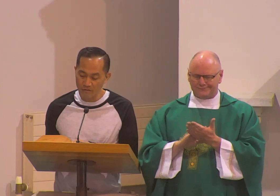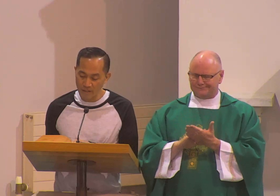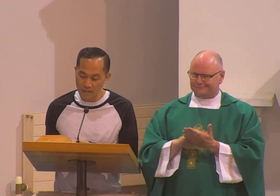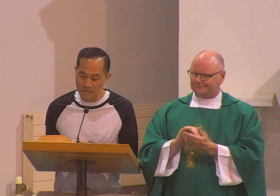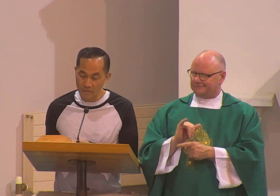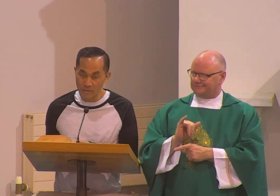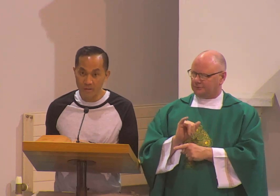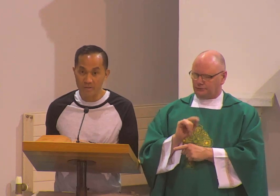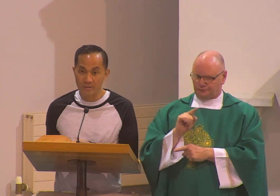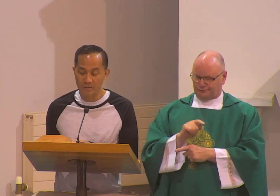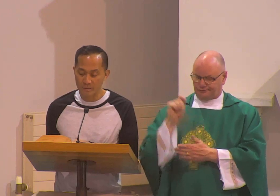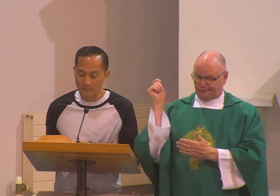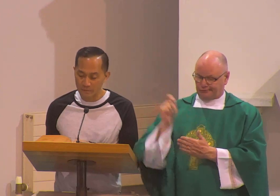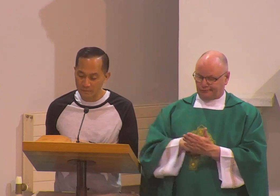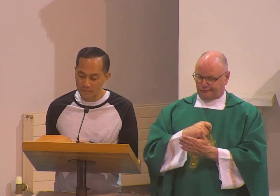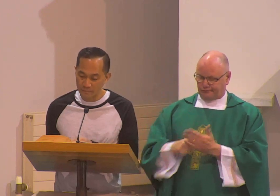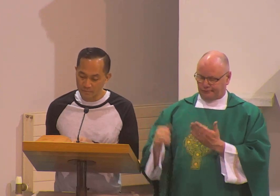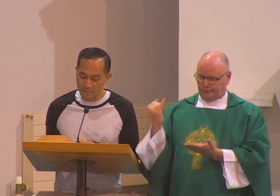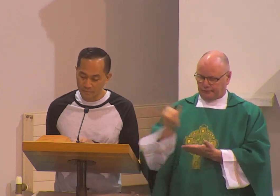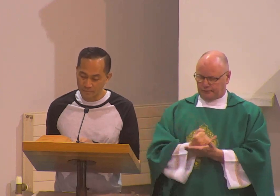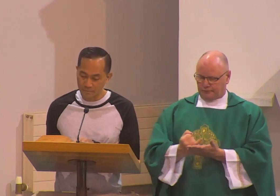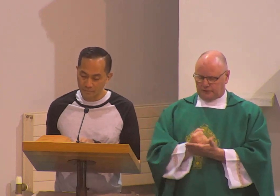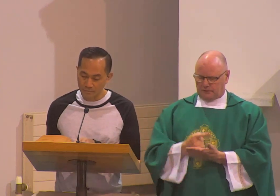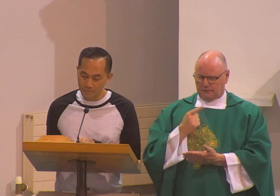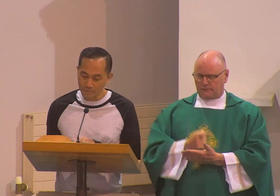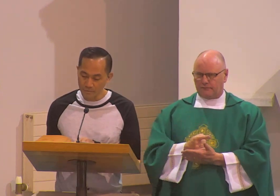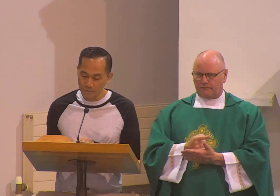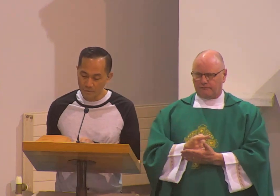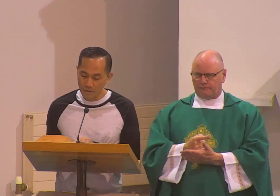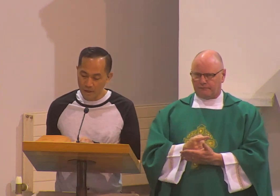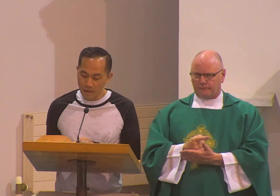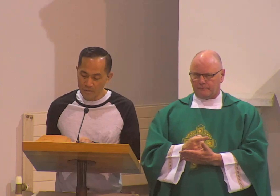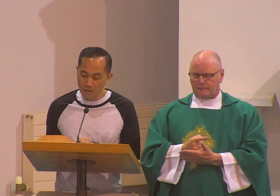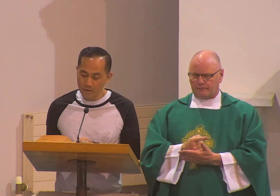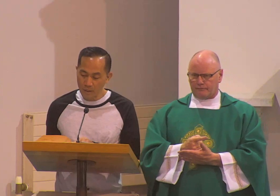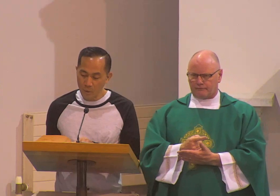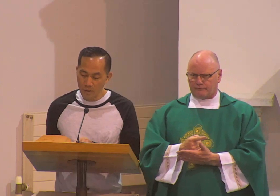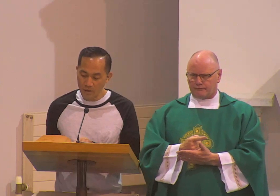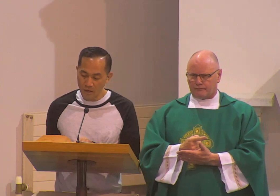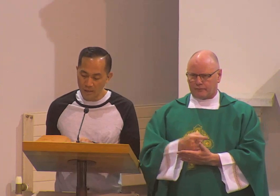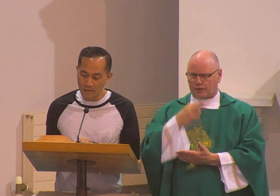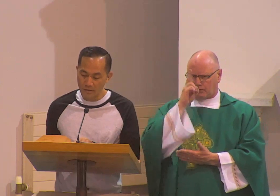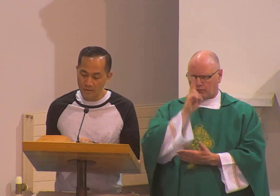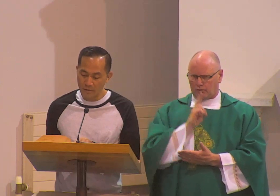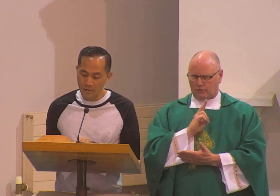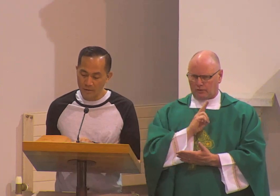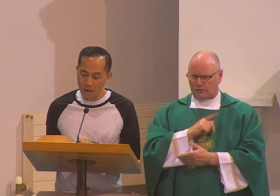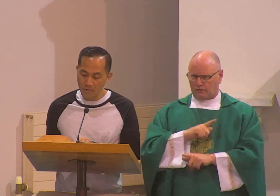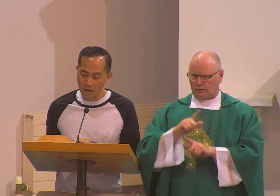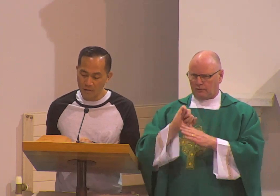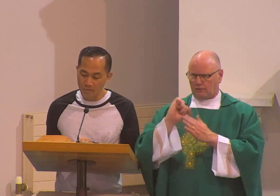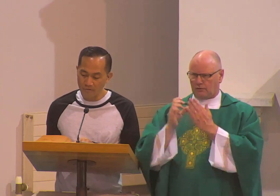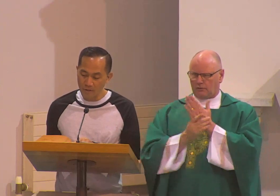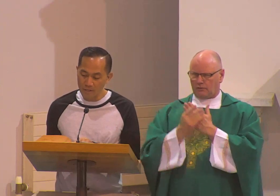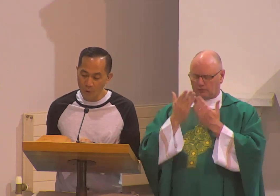all their offenses. Exalt the Lord our God. Bow